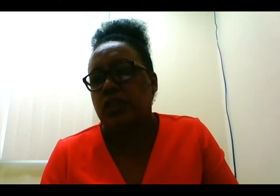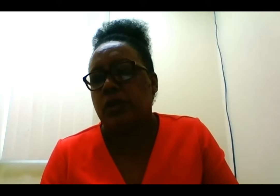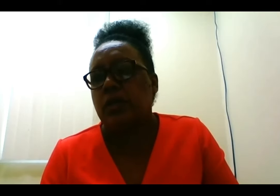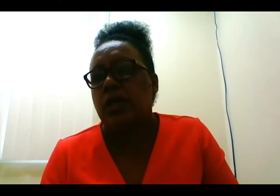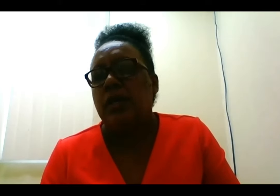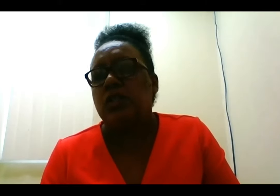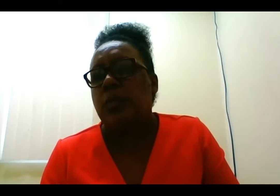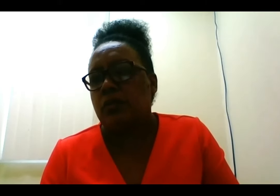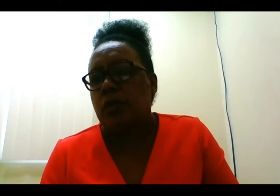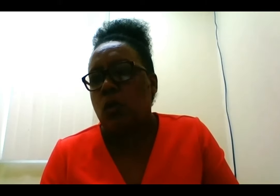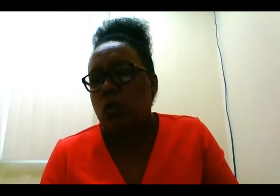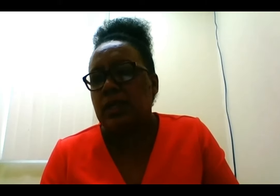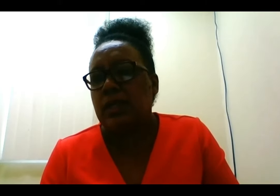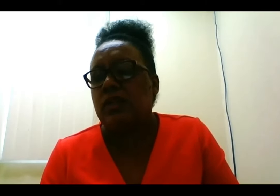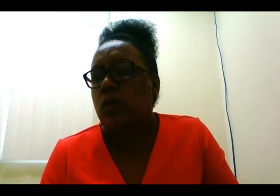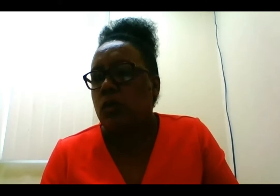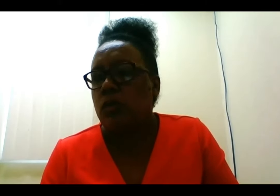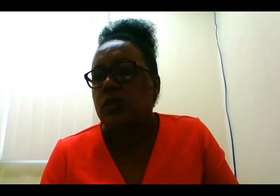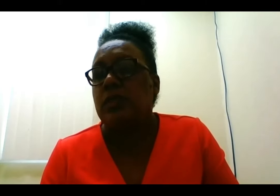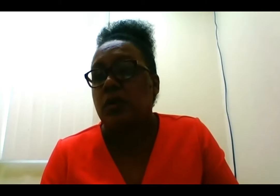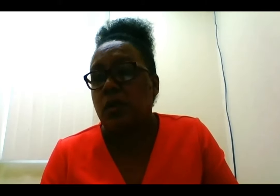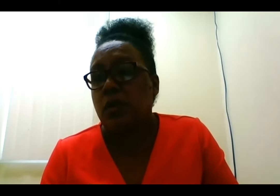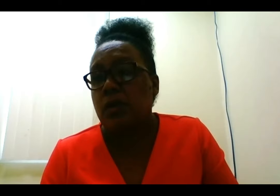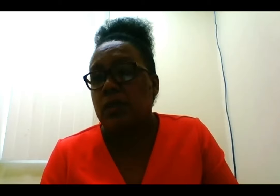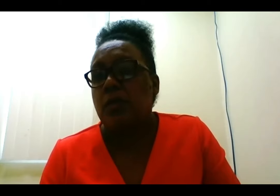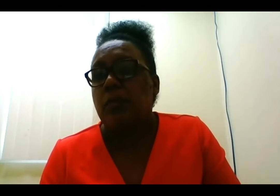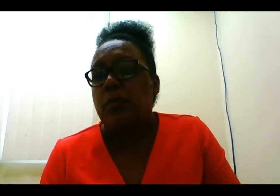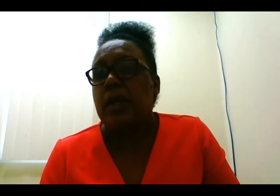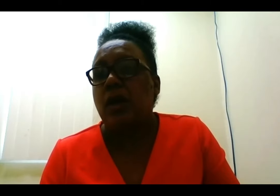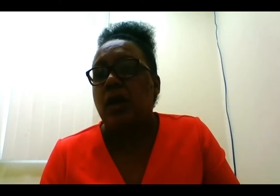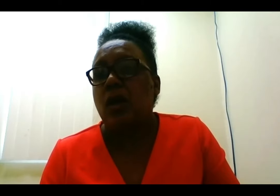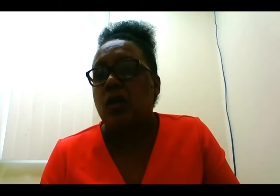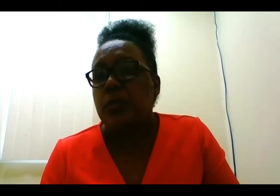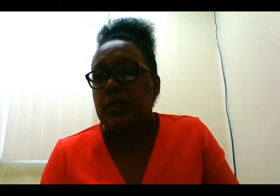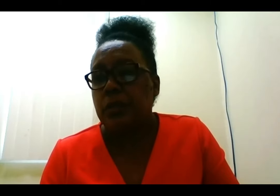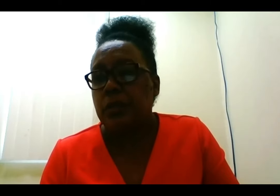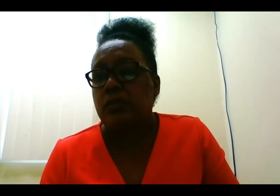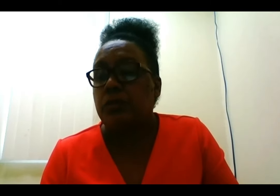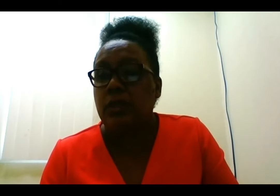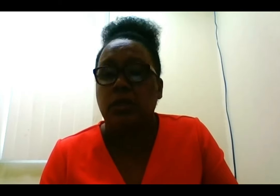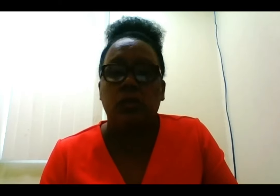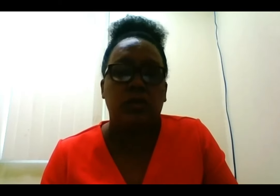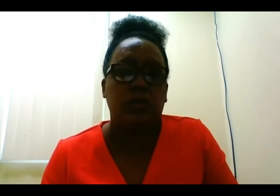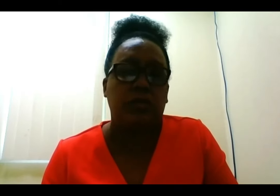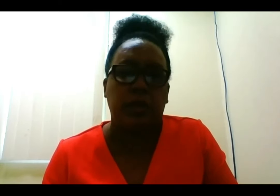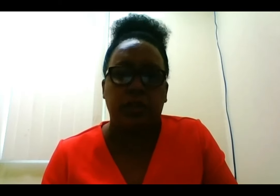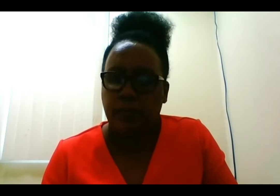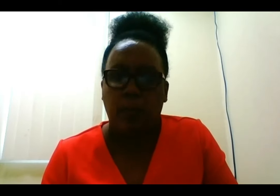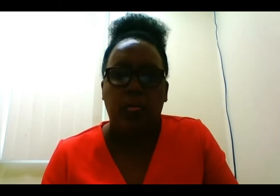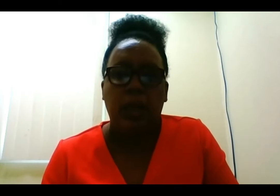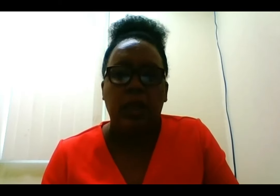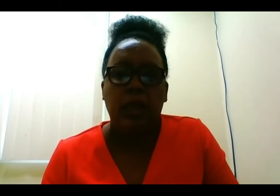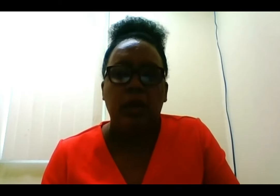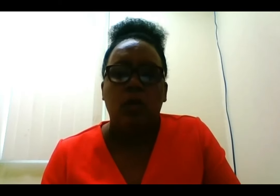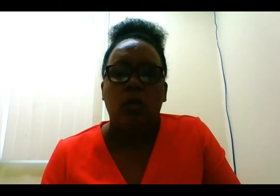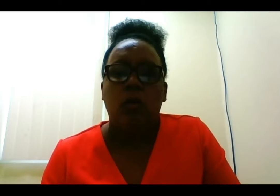education is part of the course, and this course is being taught by competent persons trained in inclusive education.